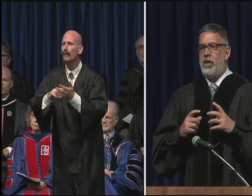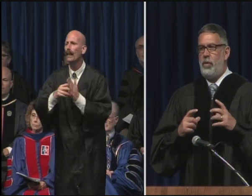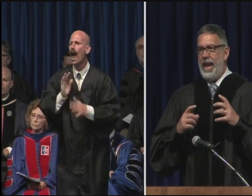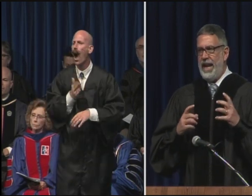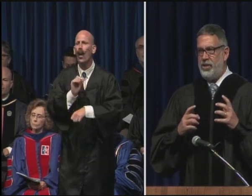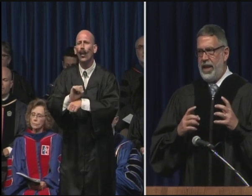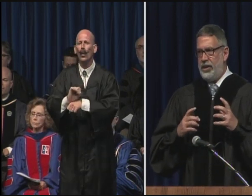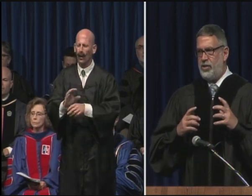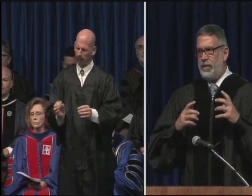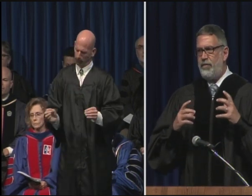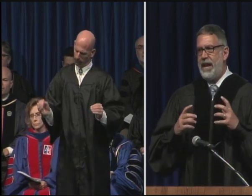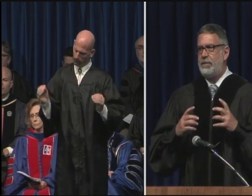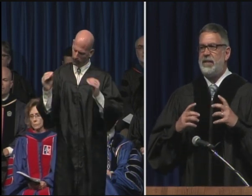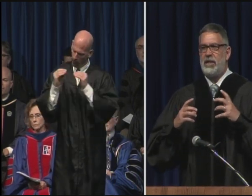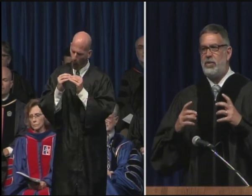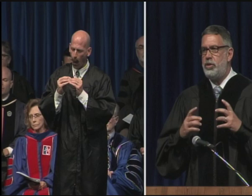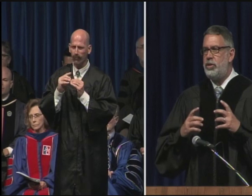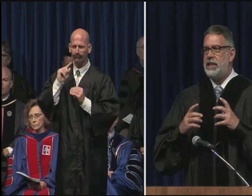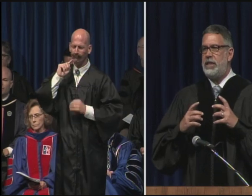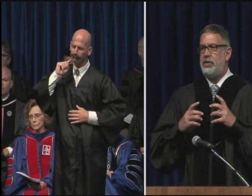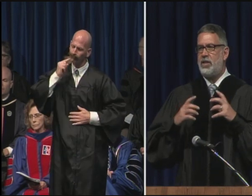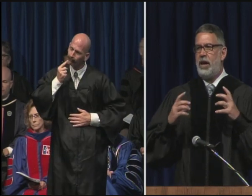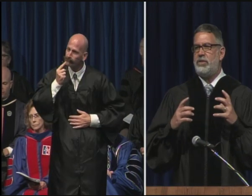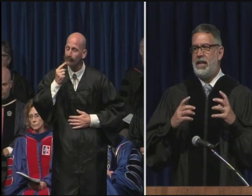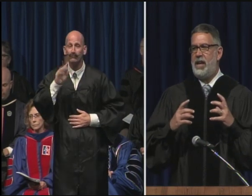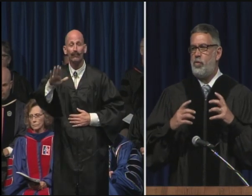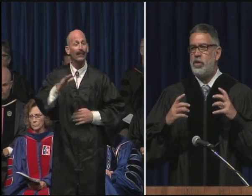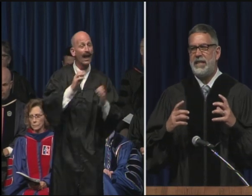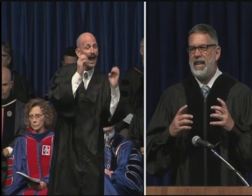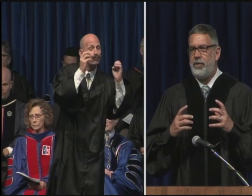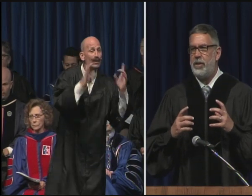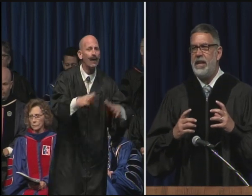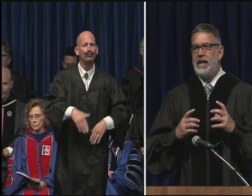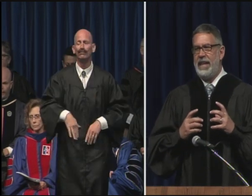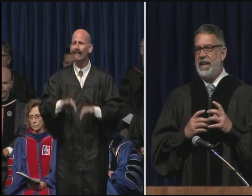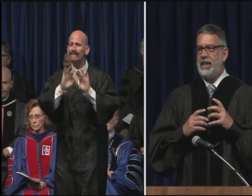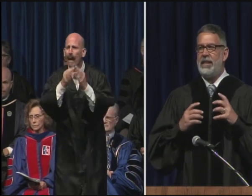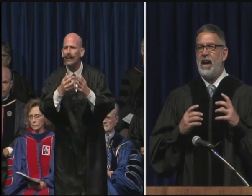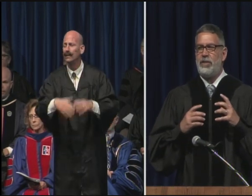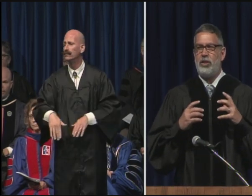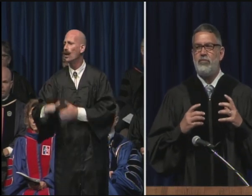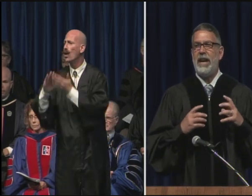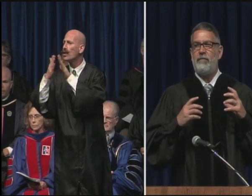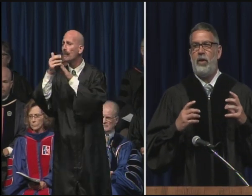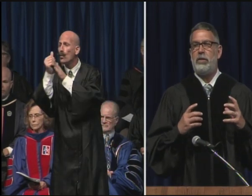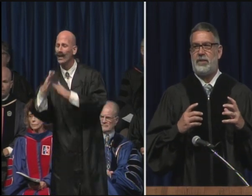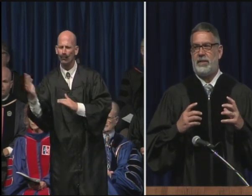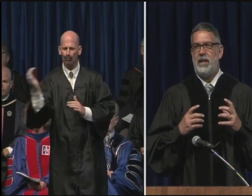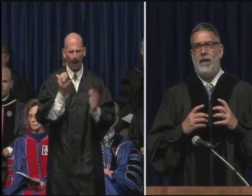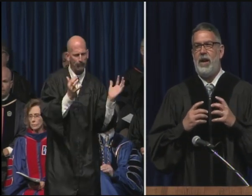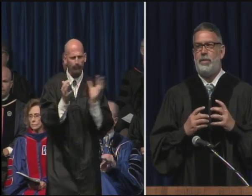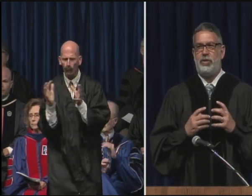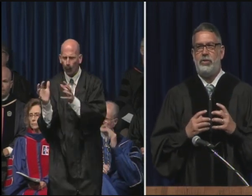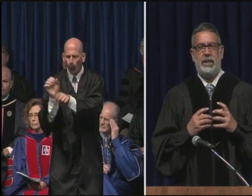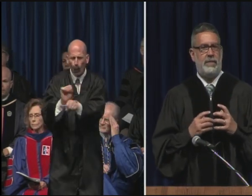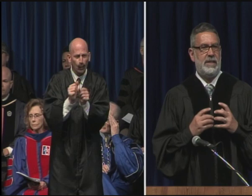when educators, when families and community leaders come together, work together, they can unlock the great vaults of opportunity of this